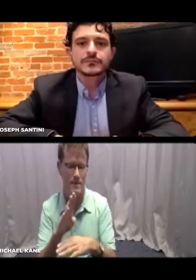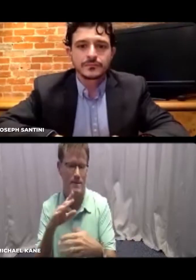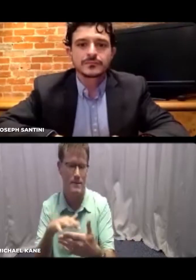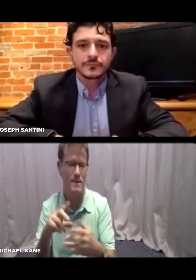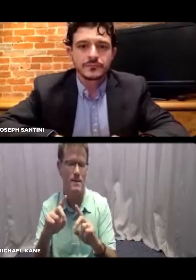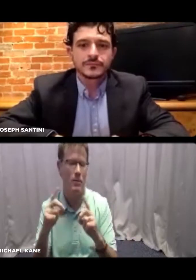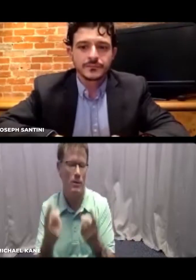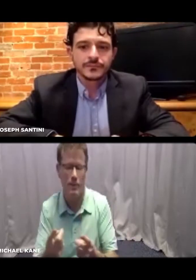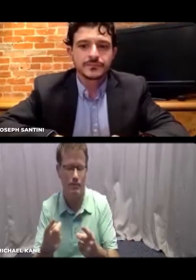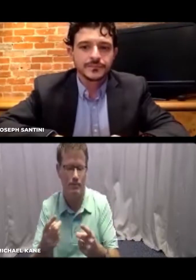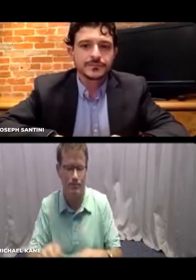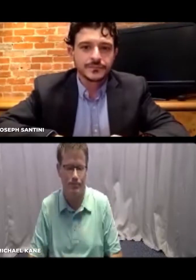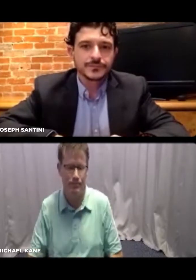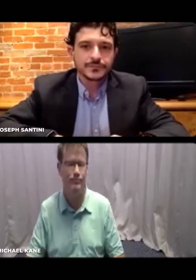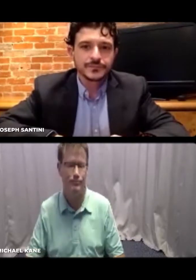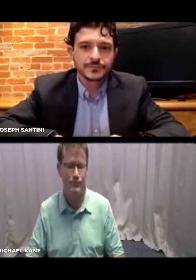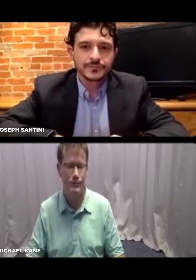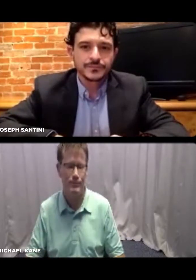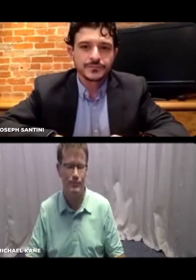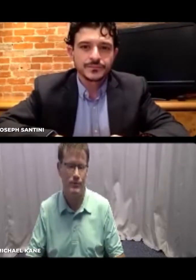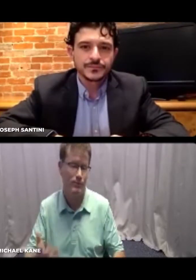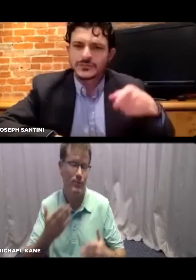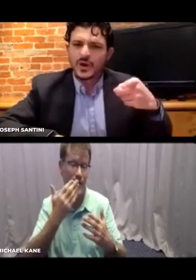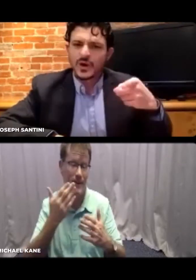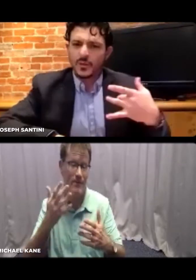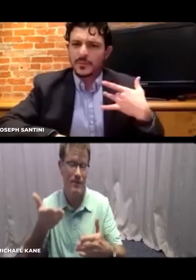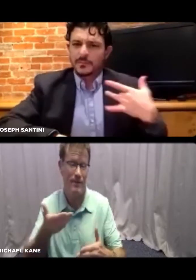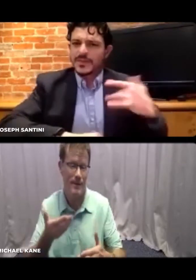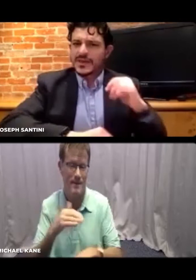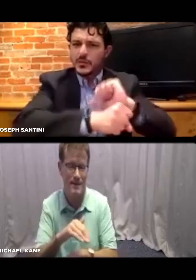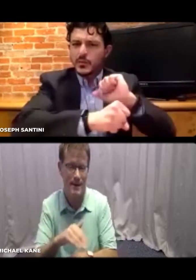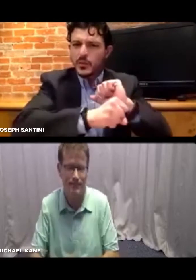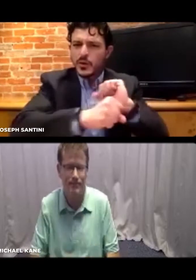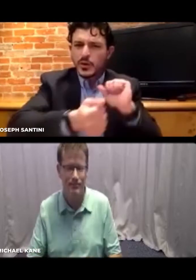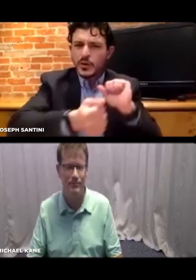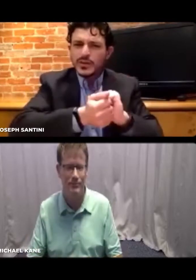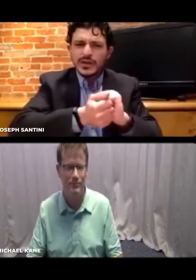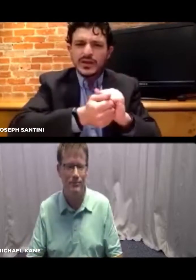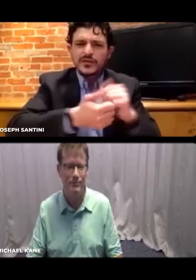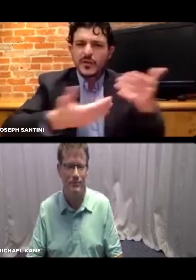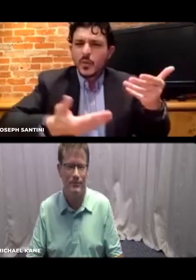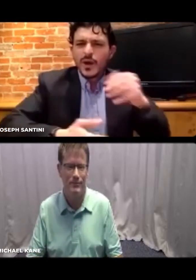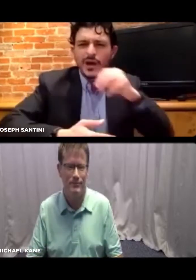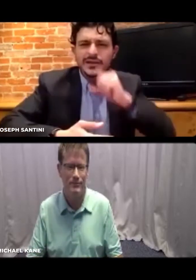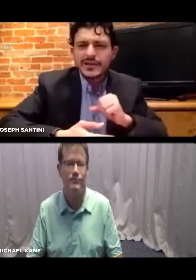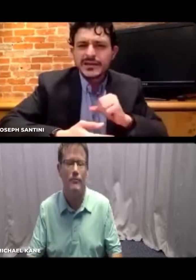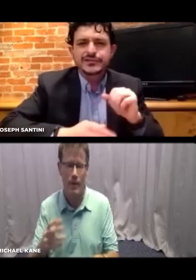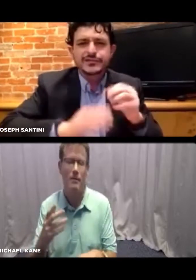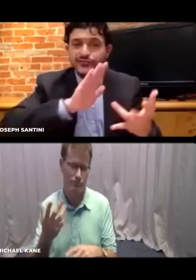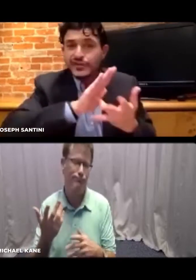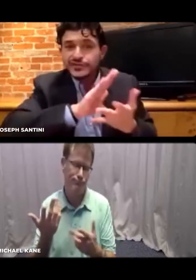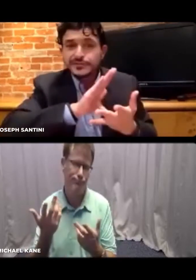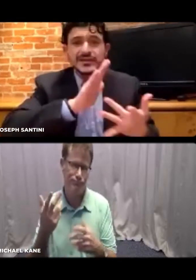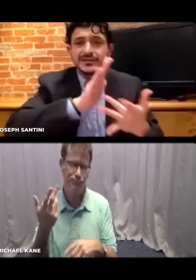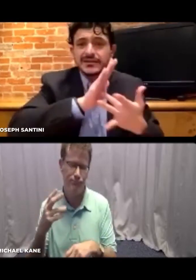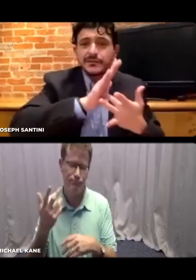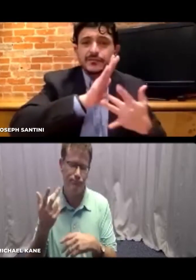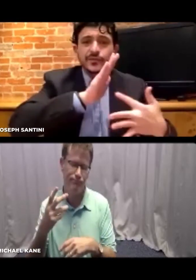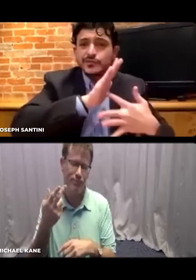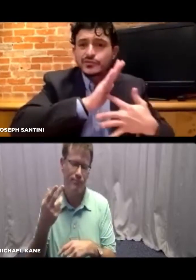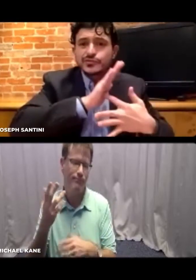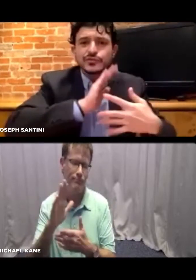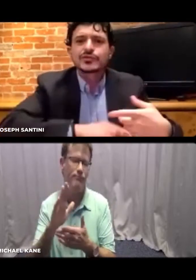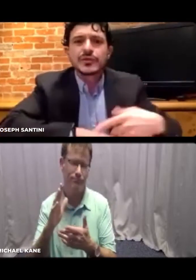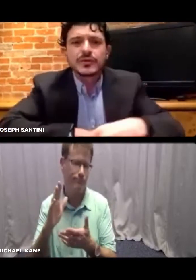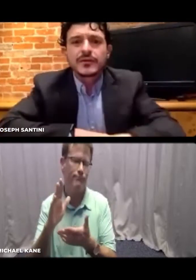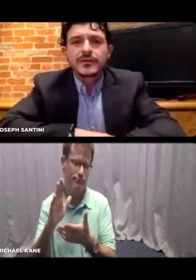degree. So thank you for having me here tonight. So let me ask you, what age level is that at? Or what grade level,